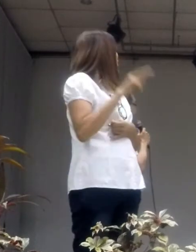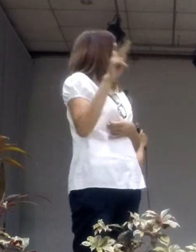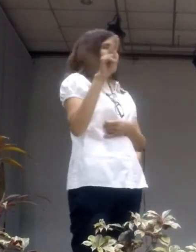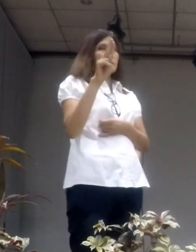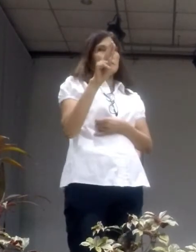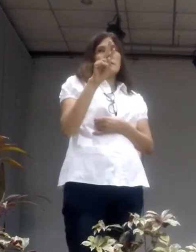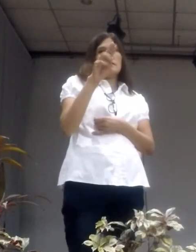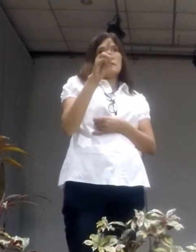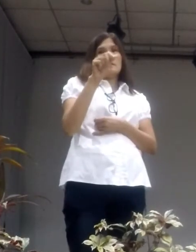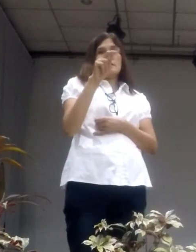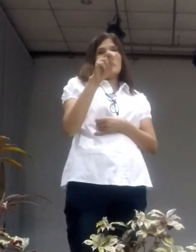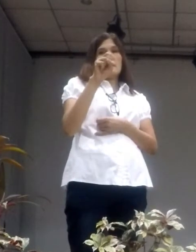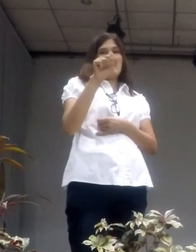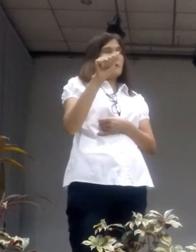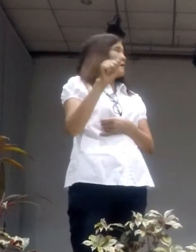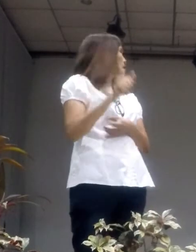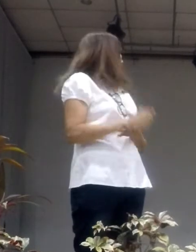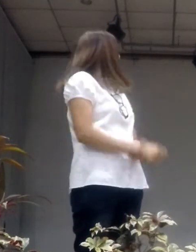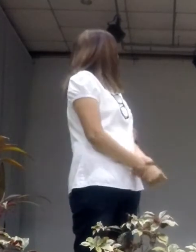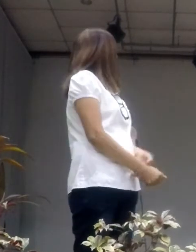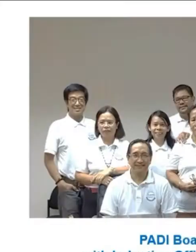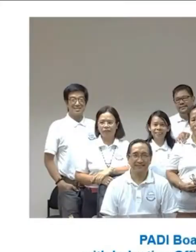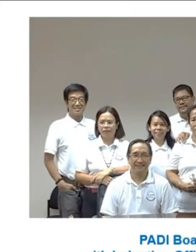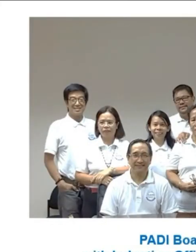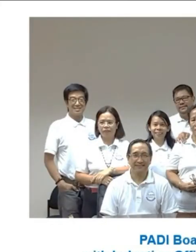Okay. Next one.